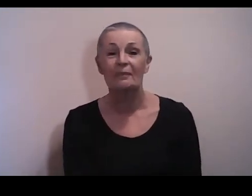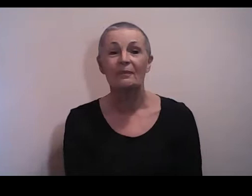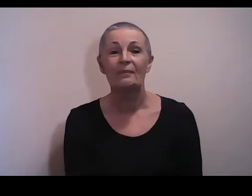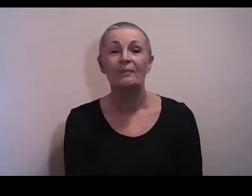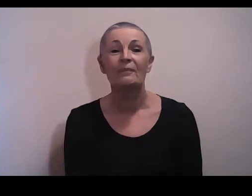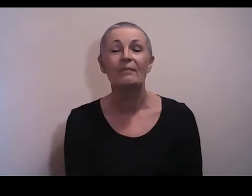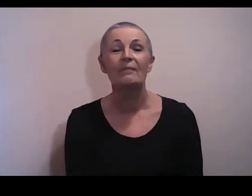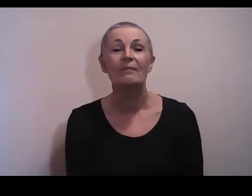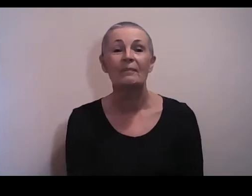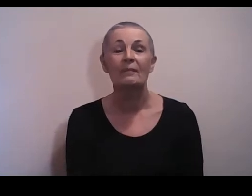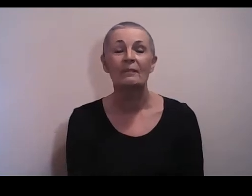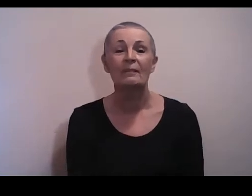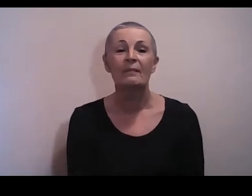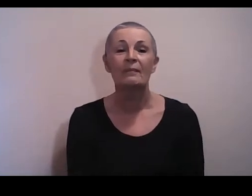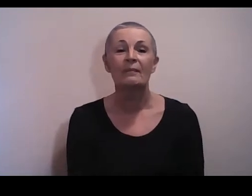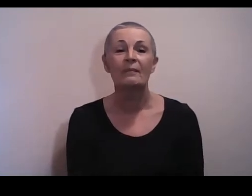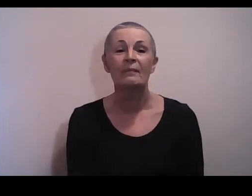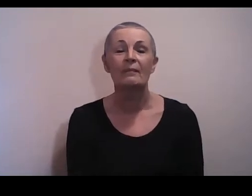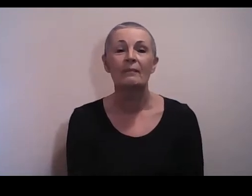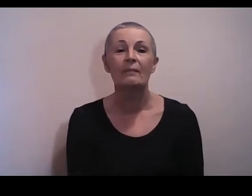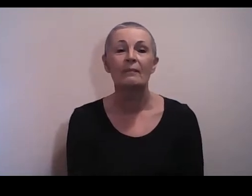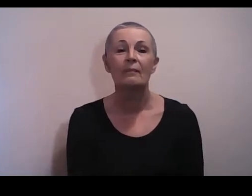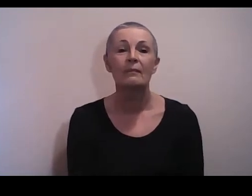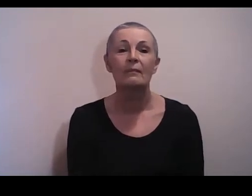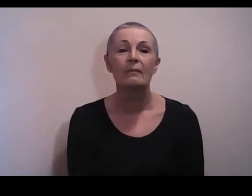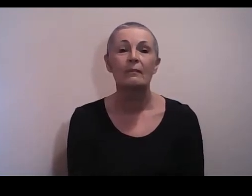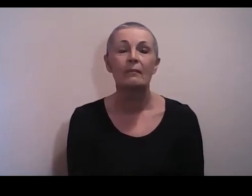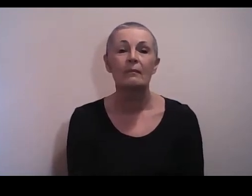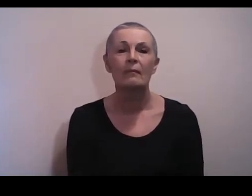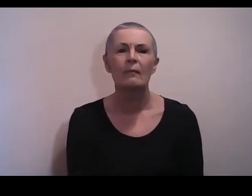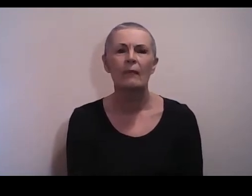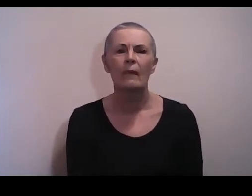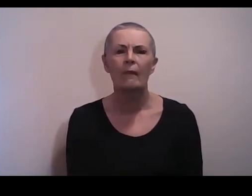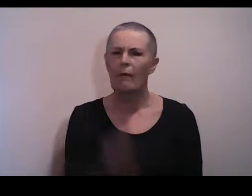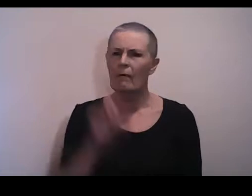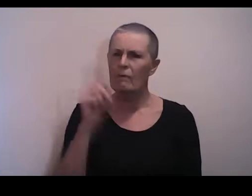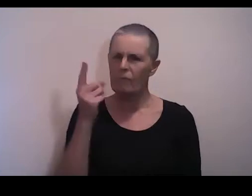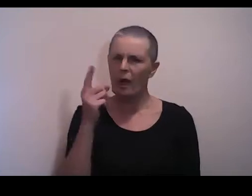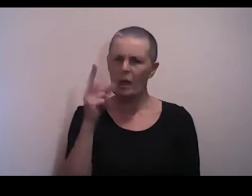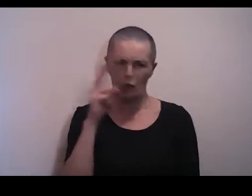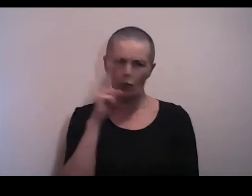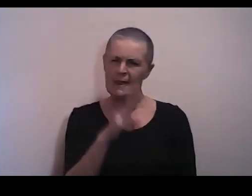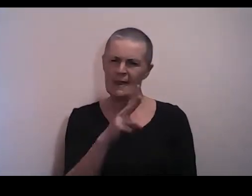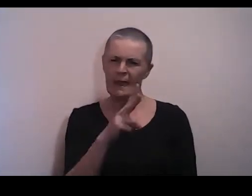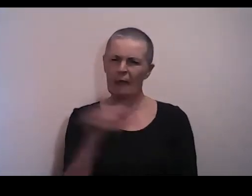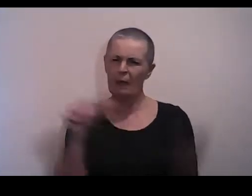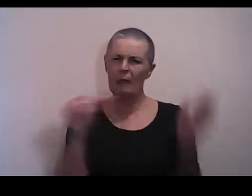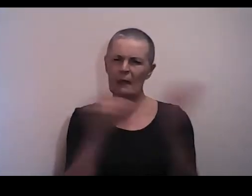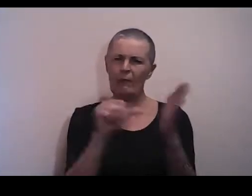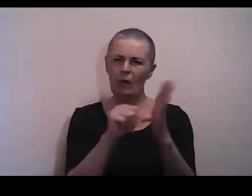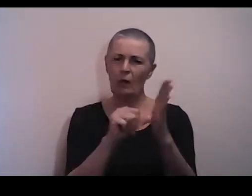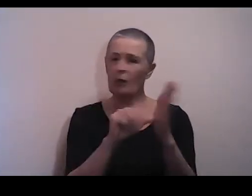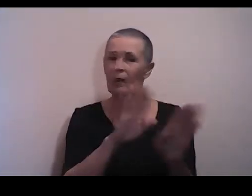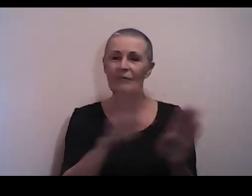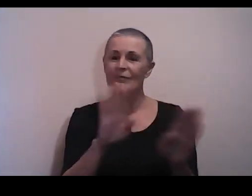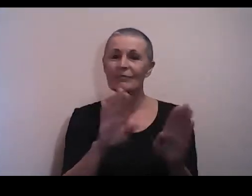It's the same. You just get used to it. It might look a little bit difficult, but it's not. Once you get used to it,